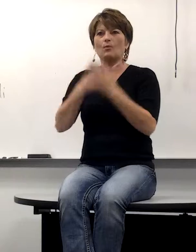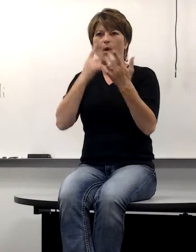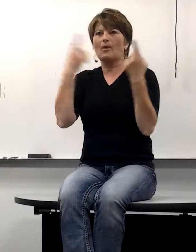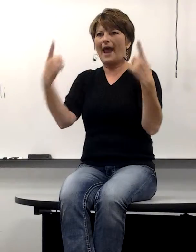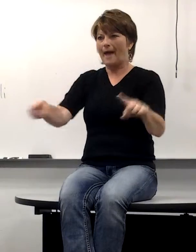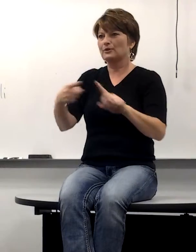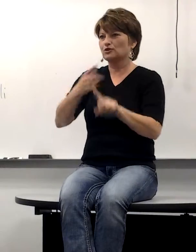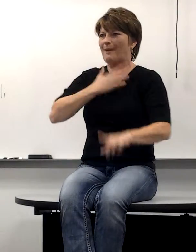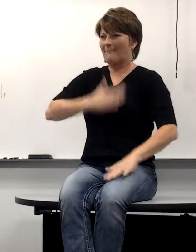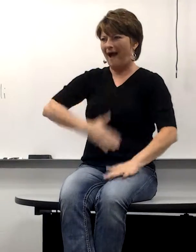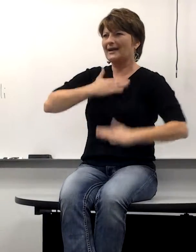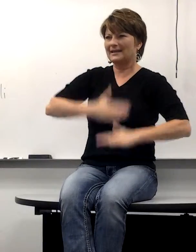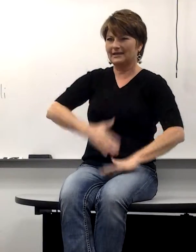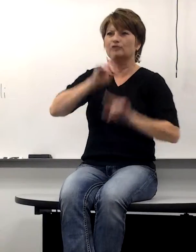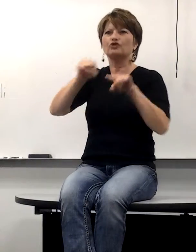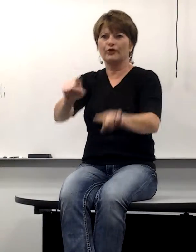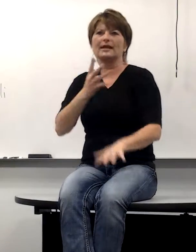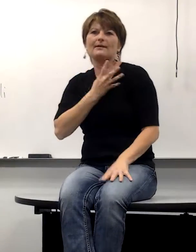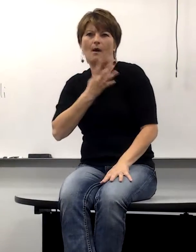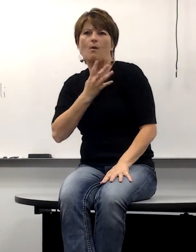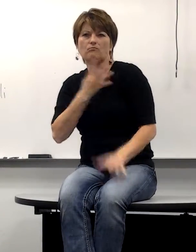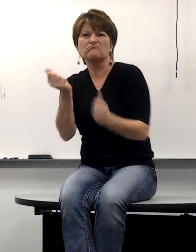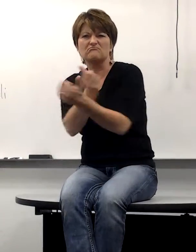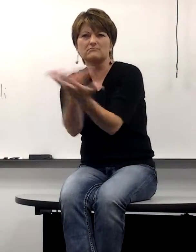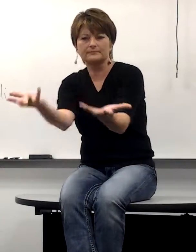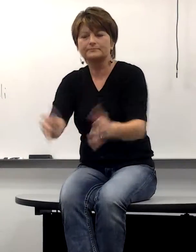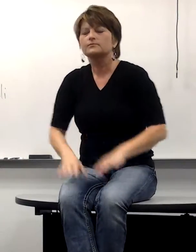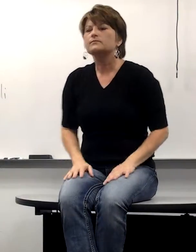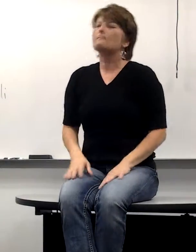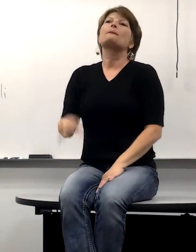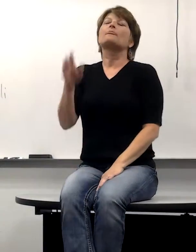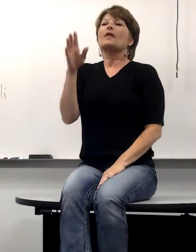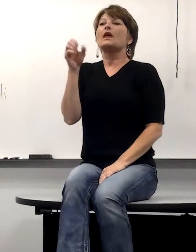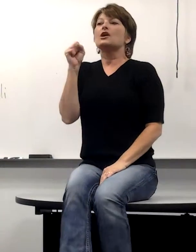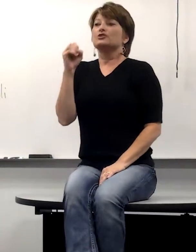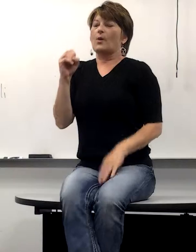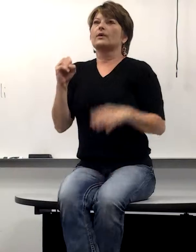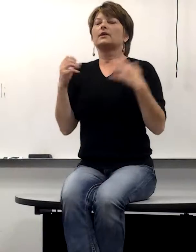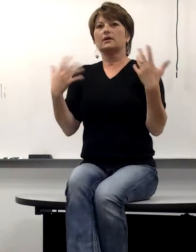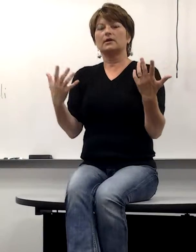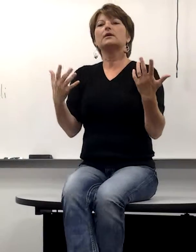For example, they look at the body with the chemotherapy and analyze.